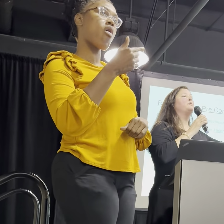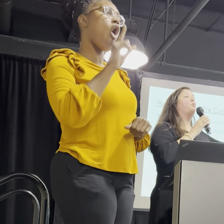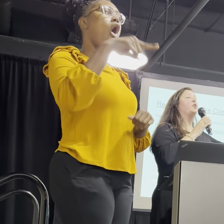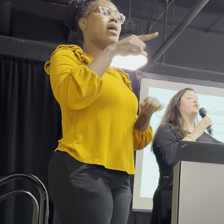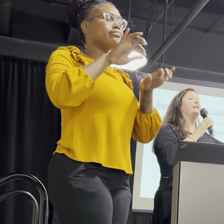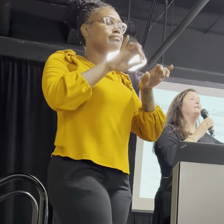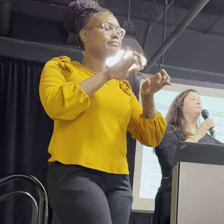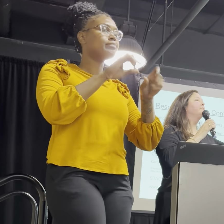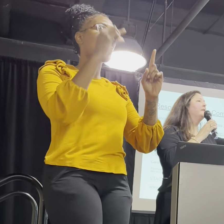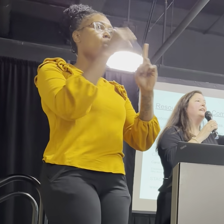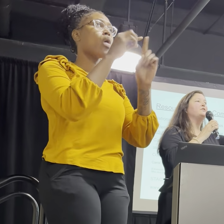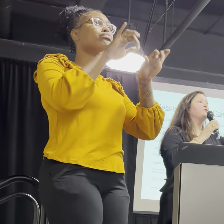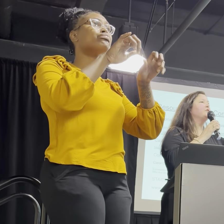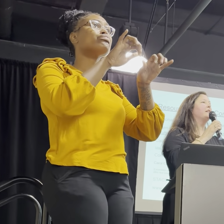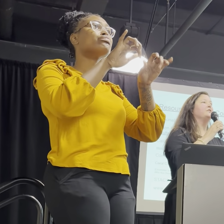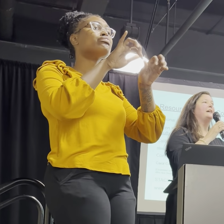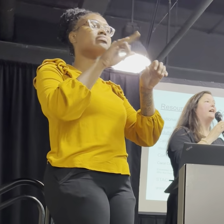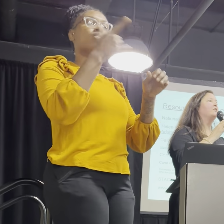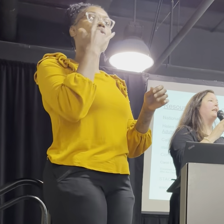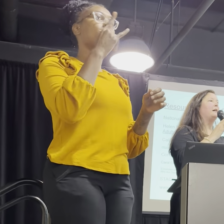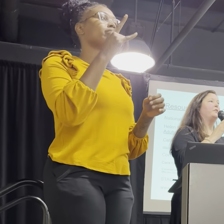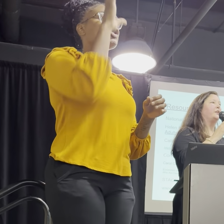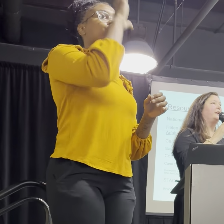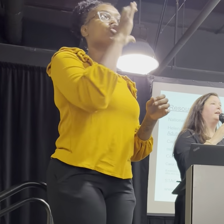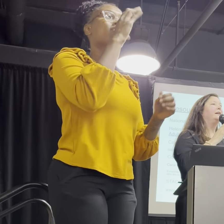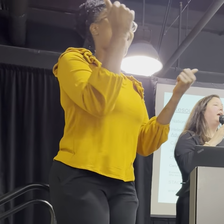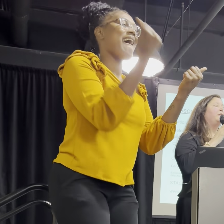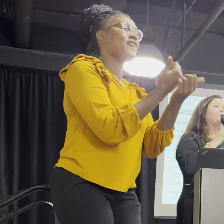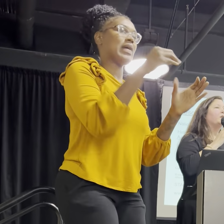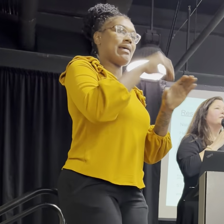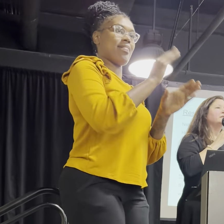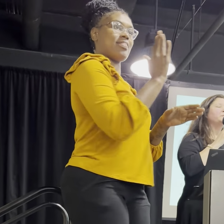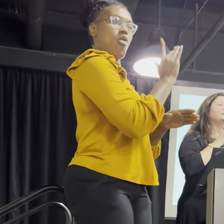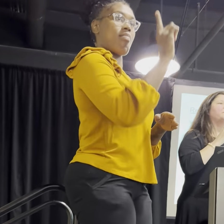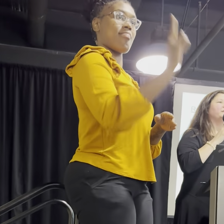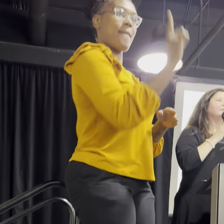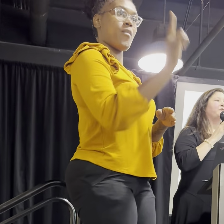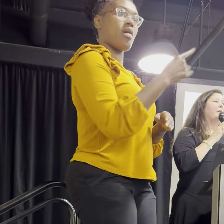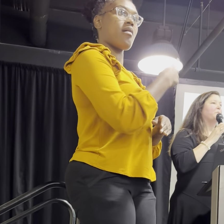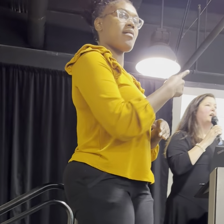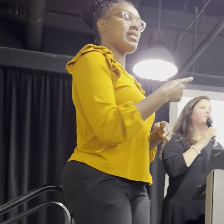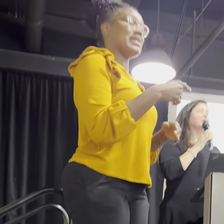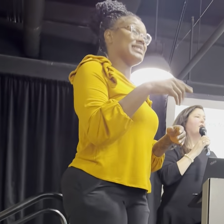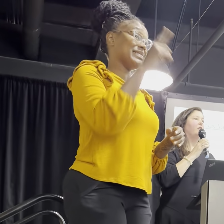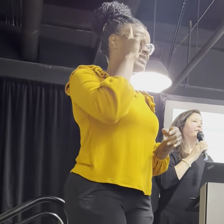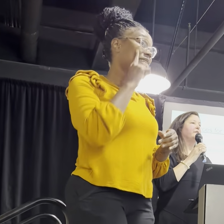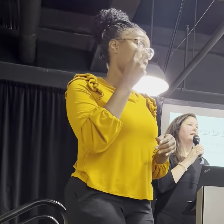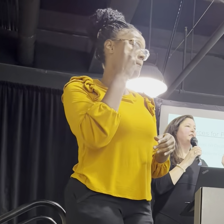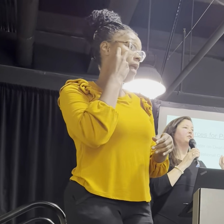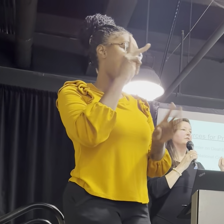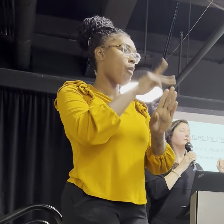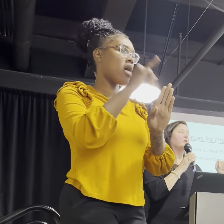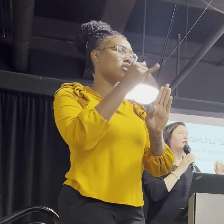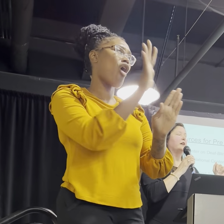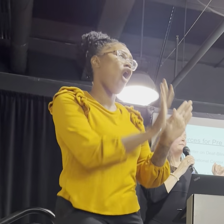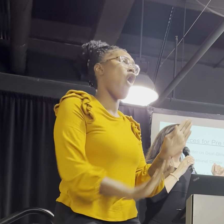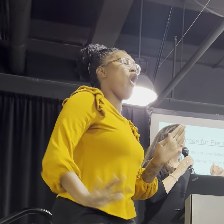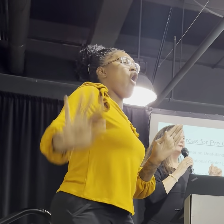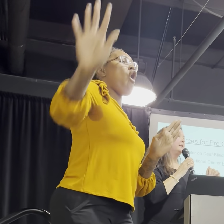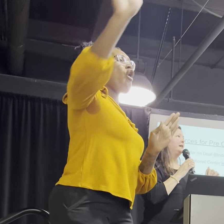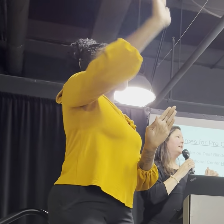type the word in. It searches their entire library. And the work that's been done with the deafblind projects all over the nations